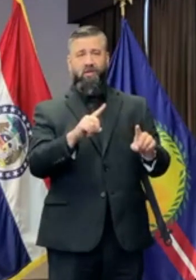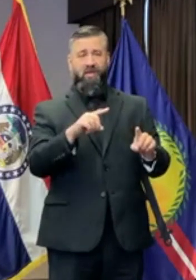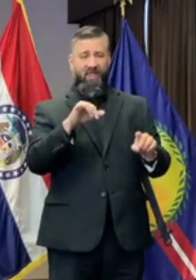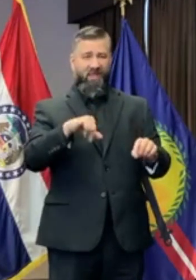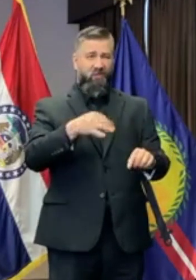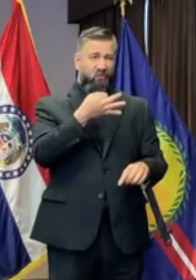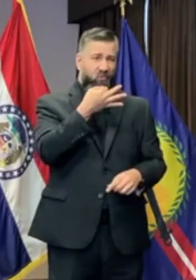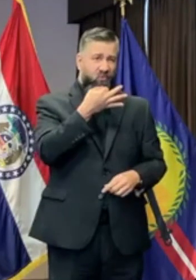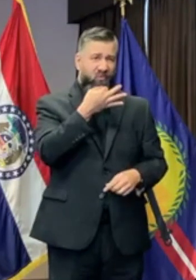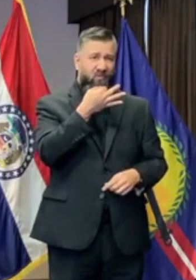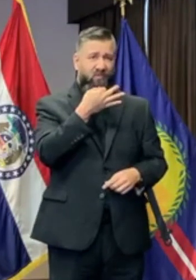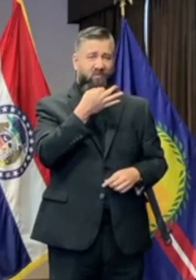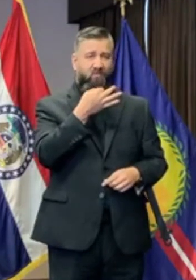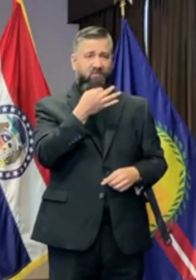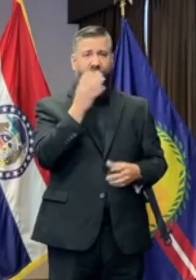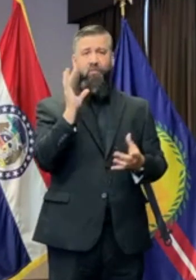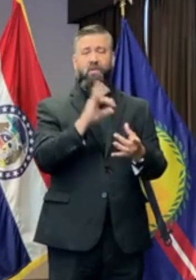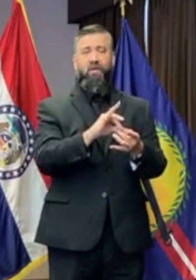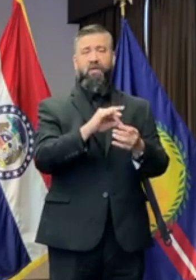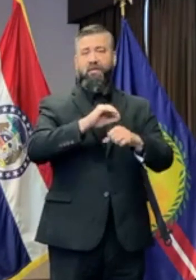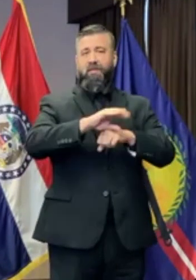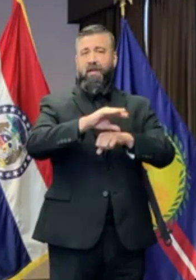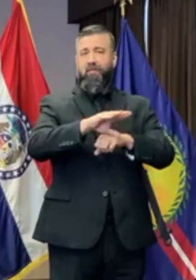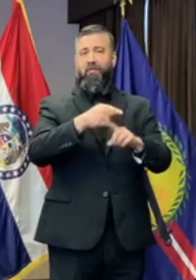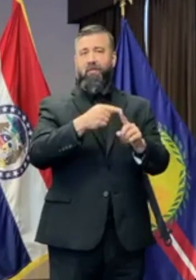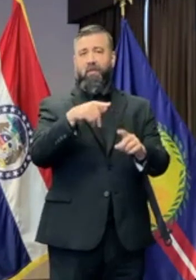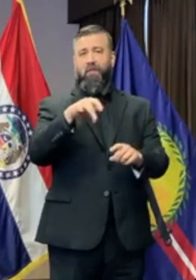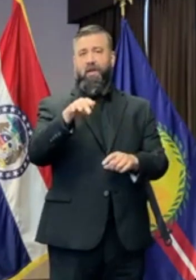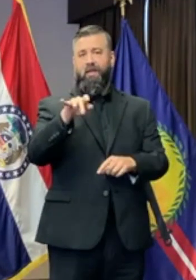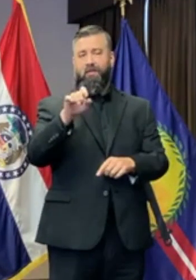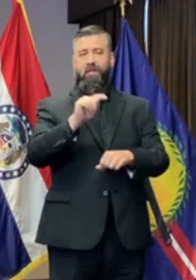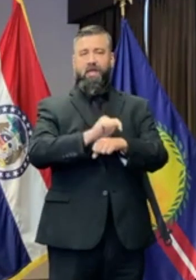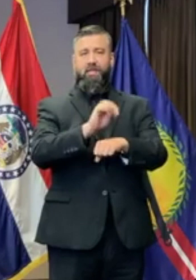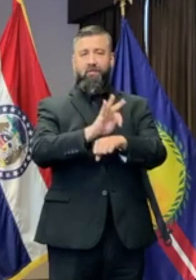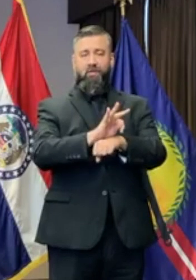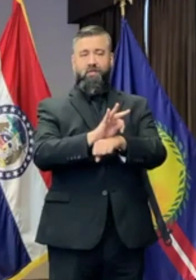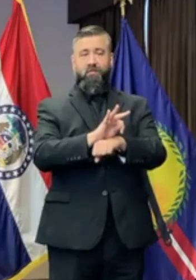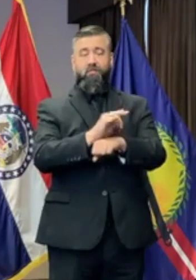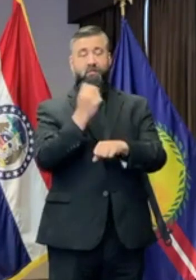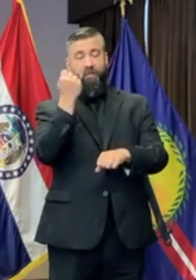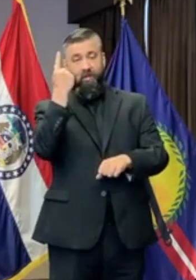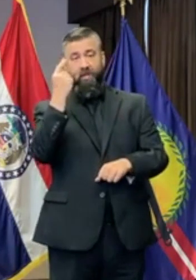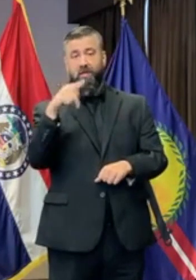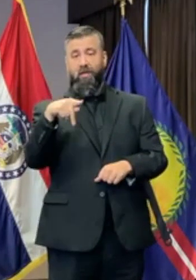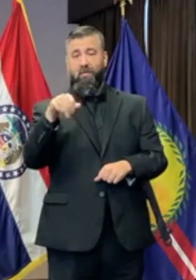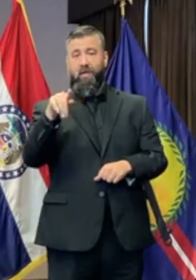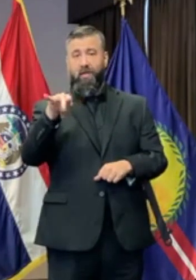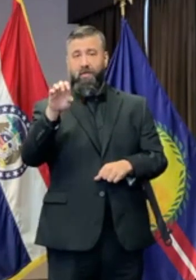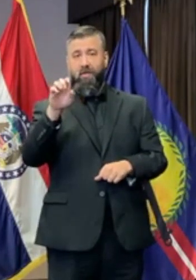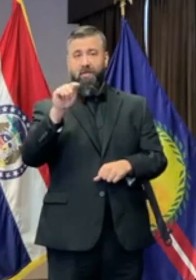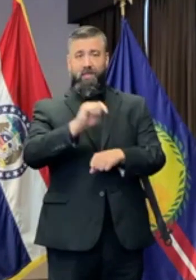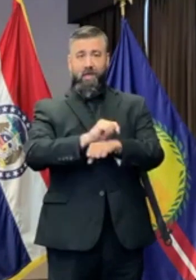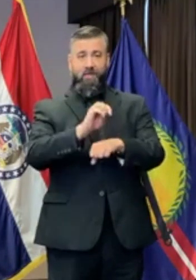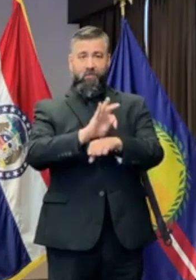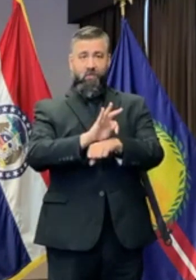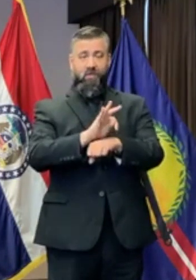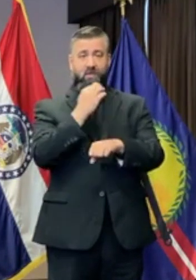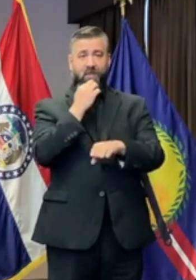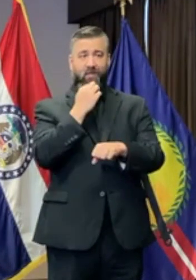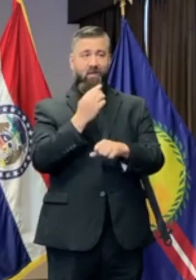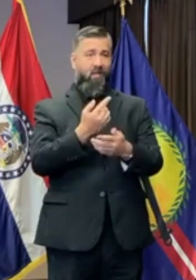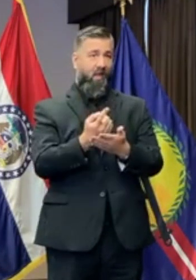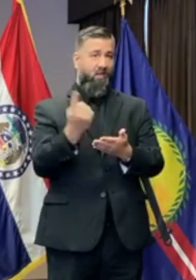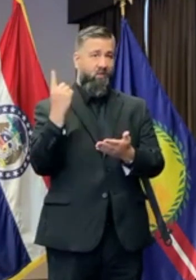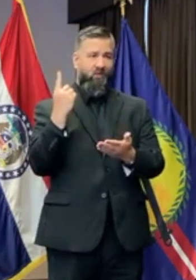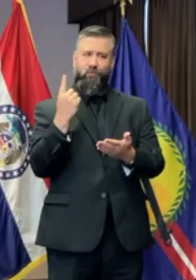soon based on guidance from the Pandemic Task Force? And the Pandemic Task Force last week did say that it was too